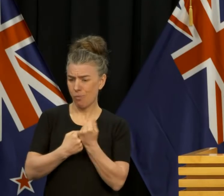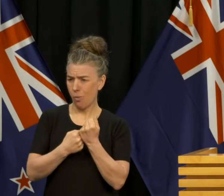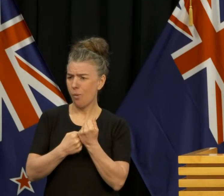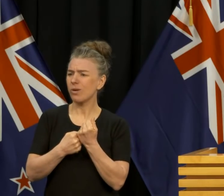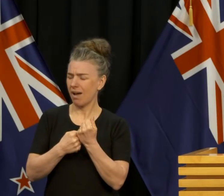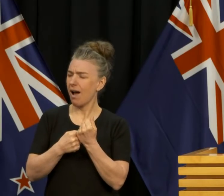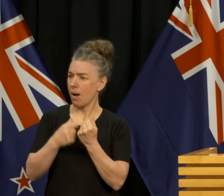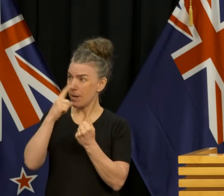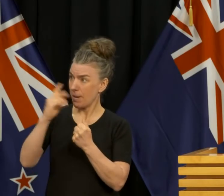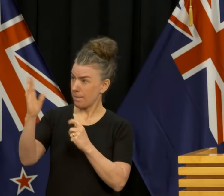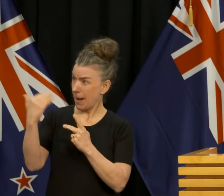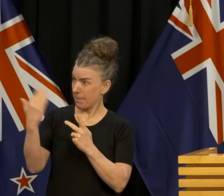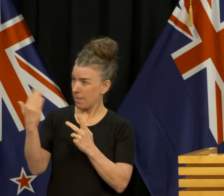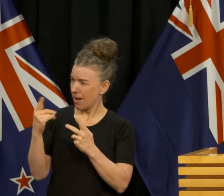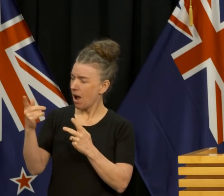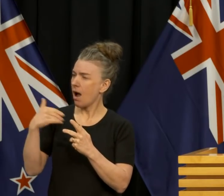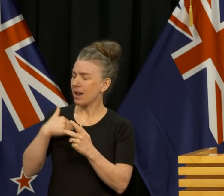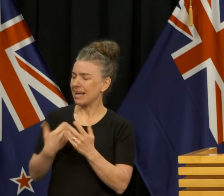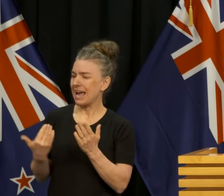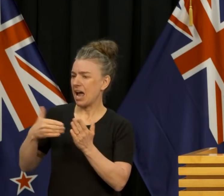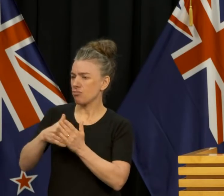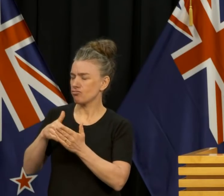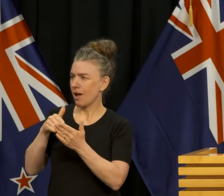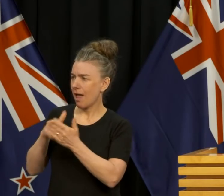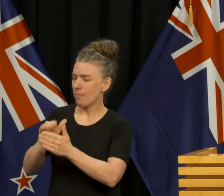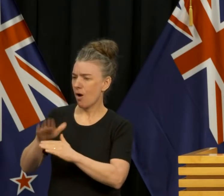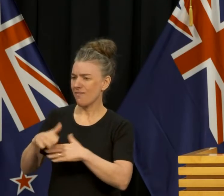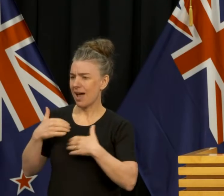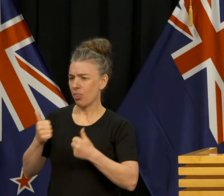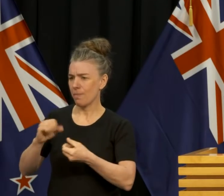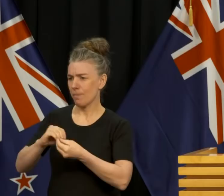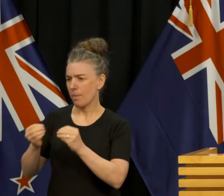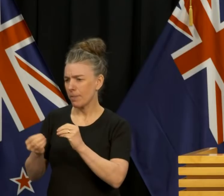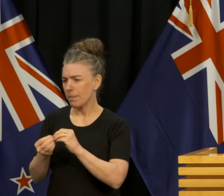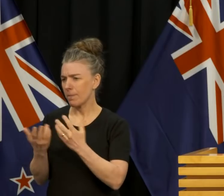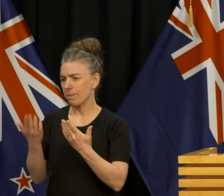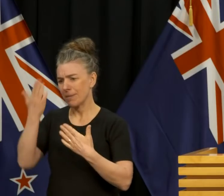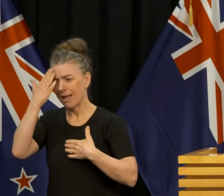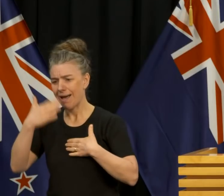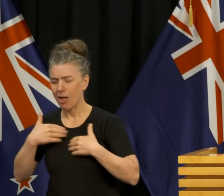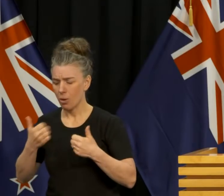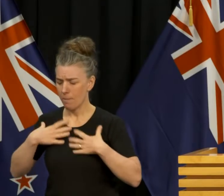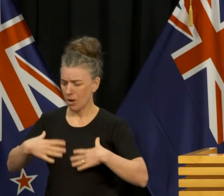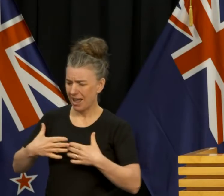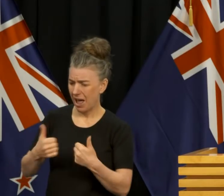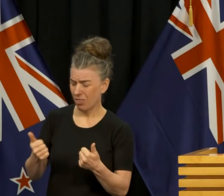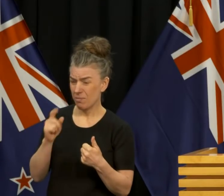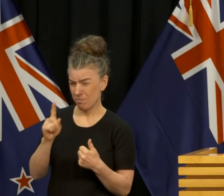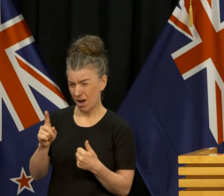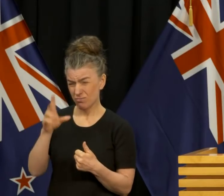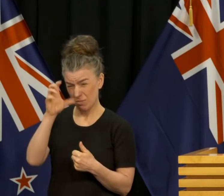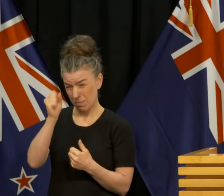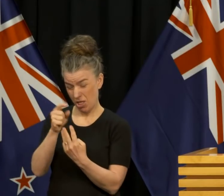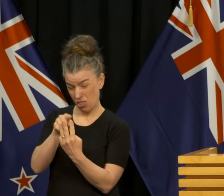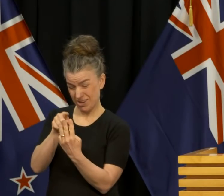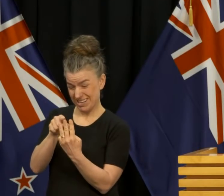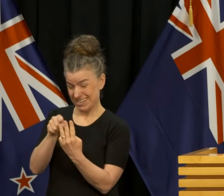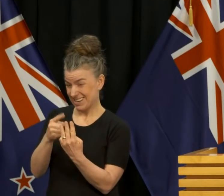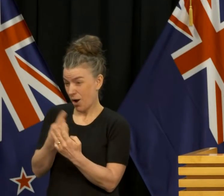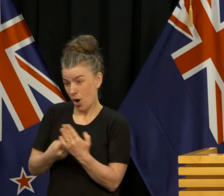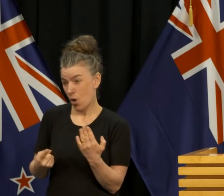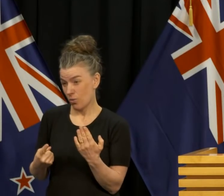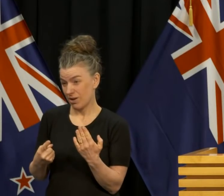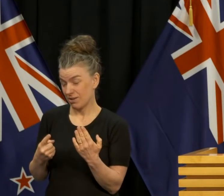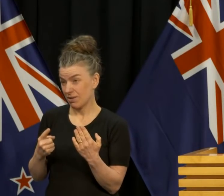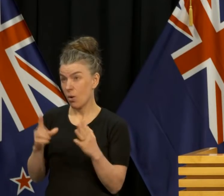those returning New Zealanders who need support with those complex health needs. But ultimately, let's put this into perspective. We're talking about 3 cases